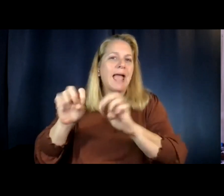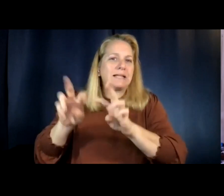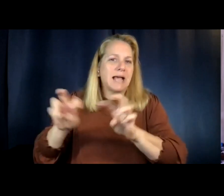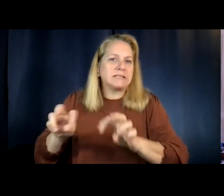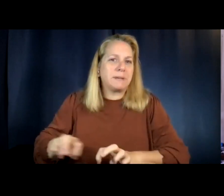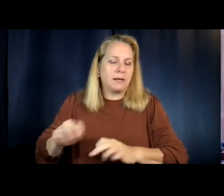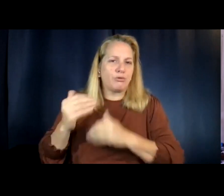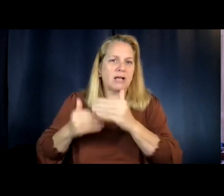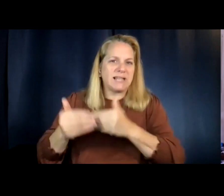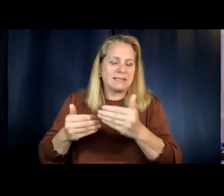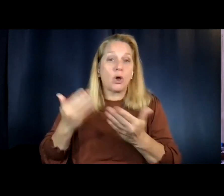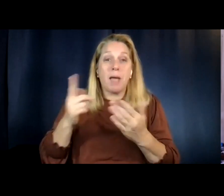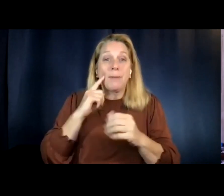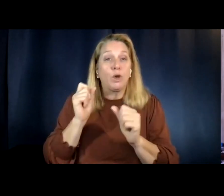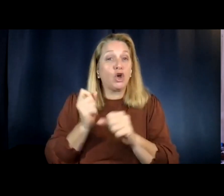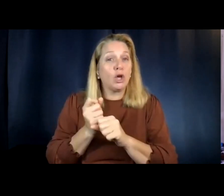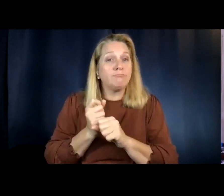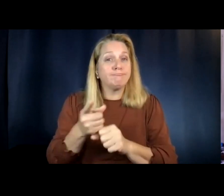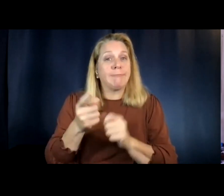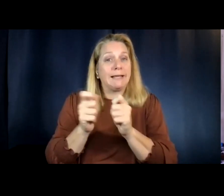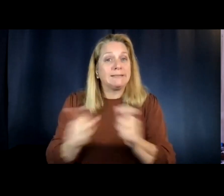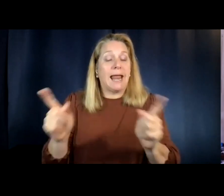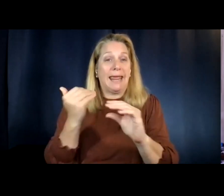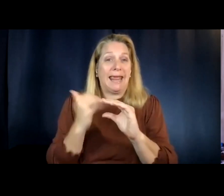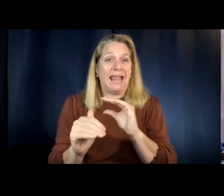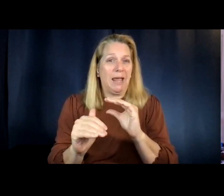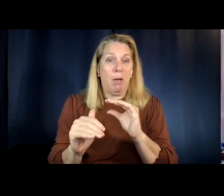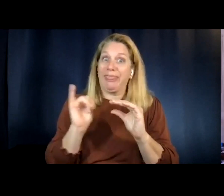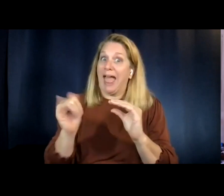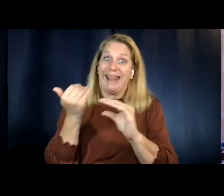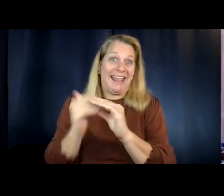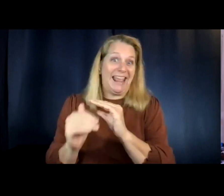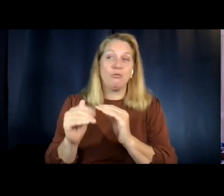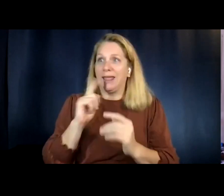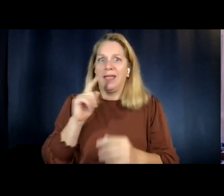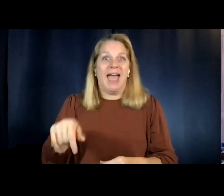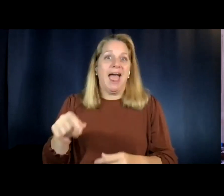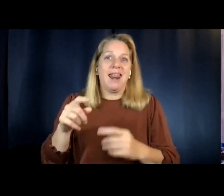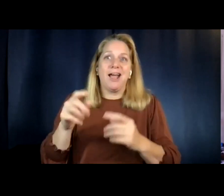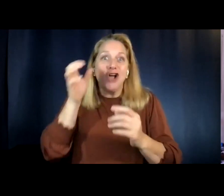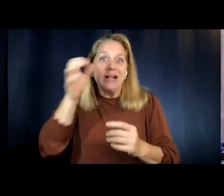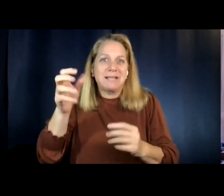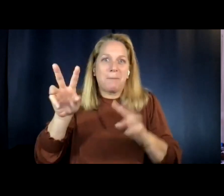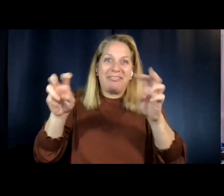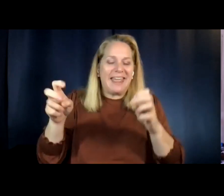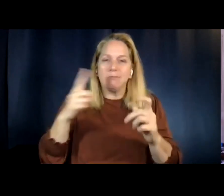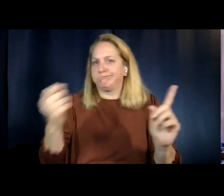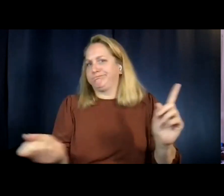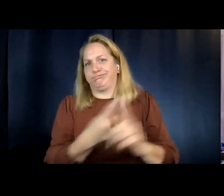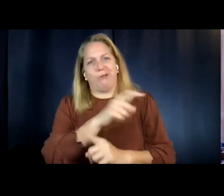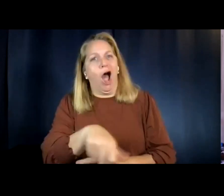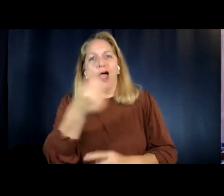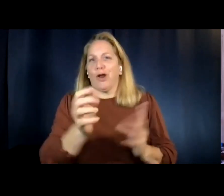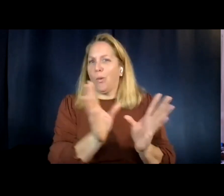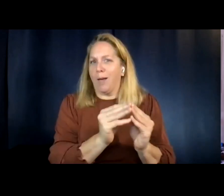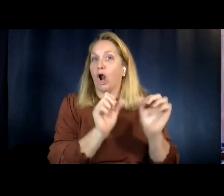and we can maybe send an email about that. That is a whole other webinar about what assessments you use for this age, and it's